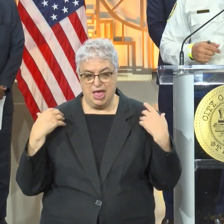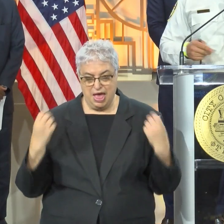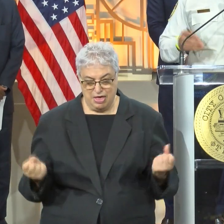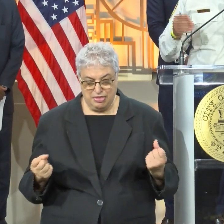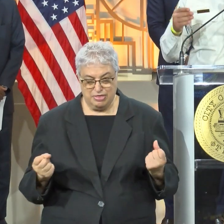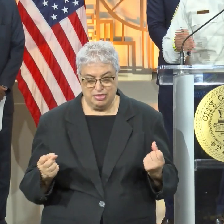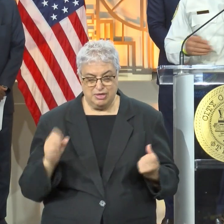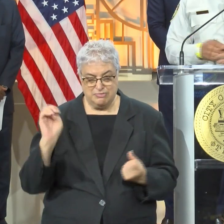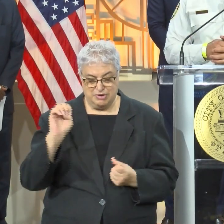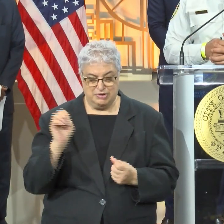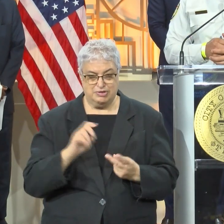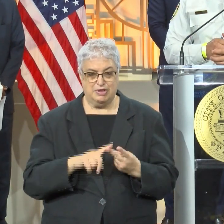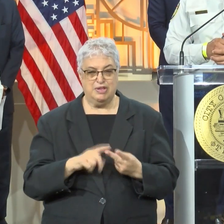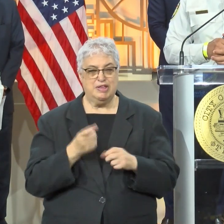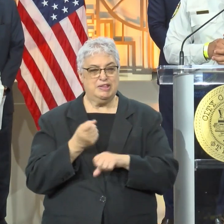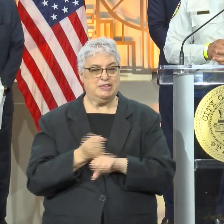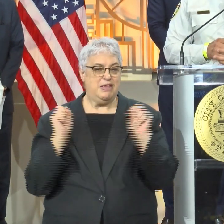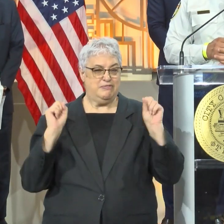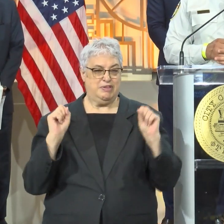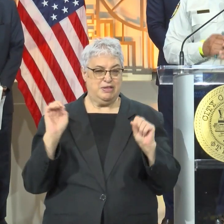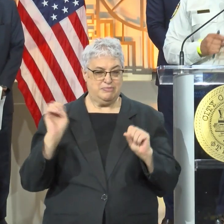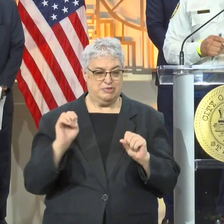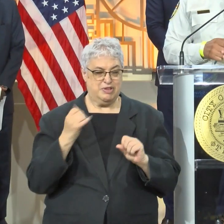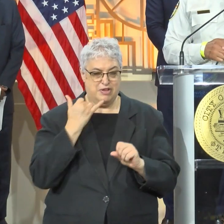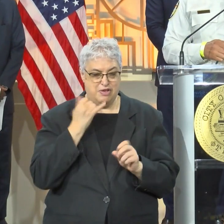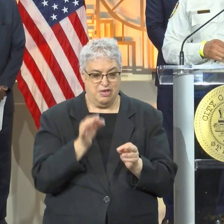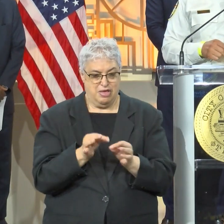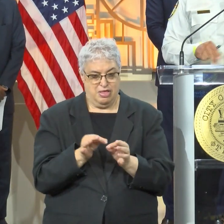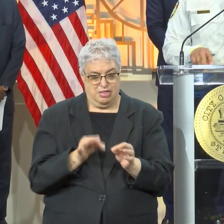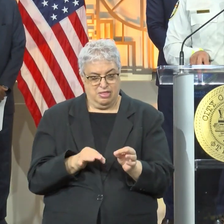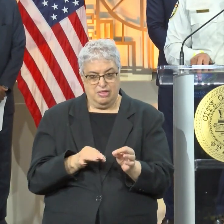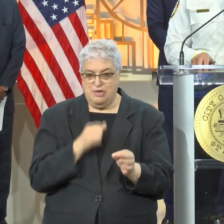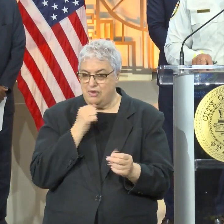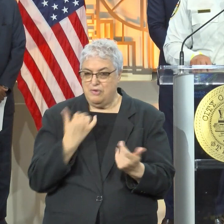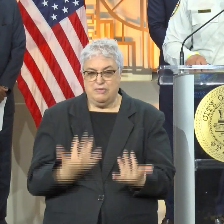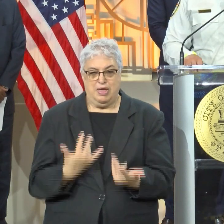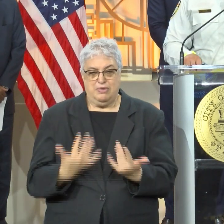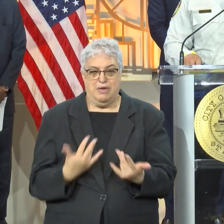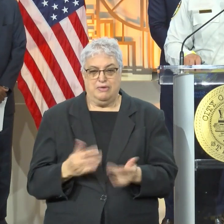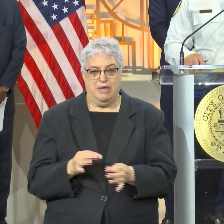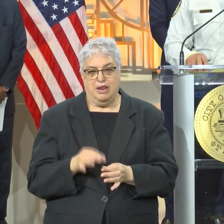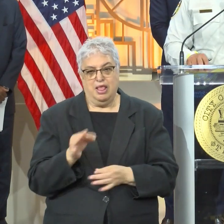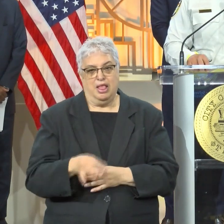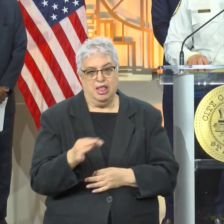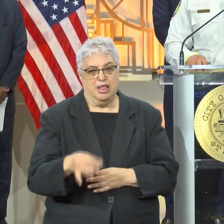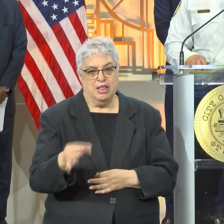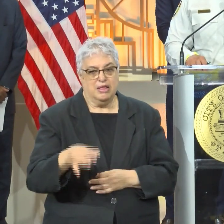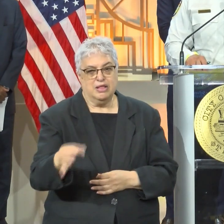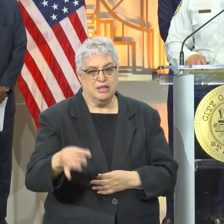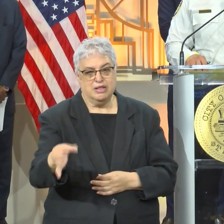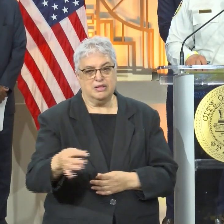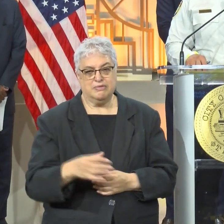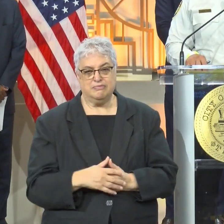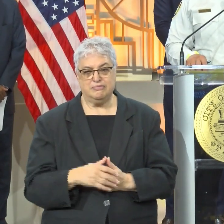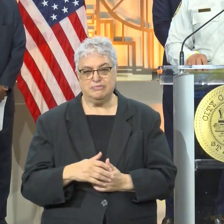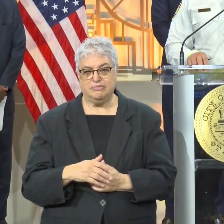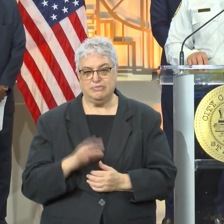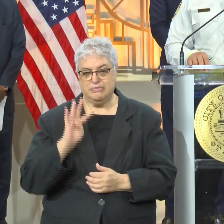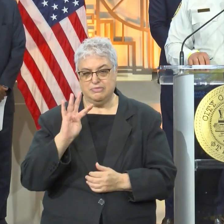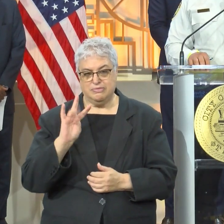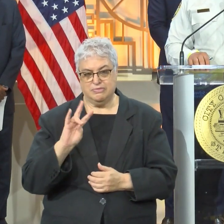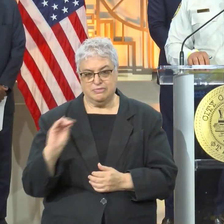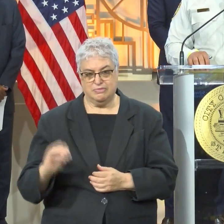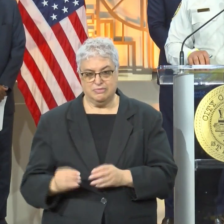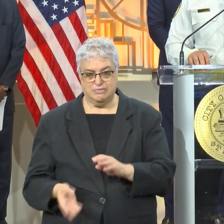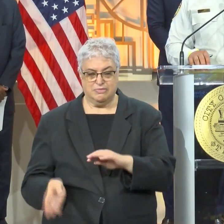safety emergency, call 911 early. Do not wait too long. Again, the spike, almost